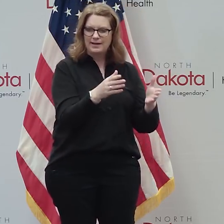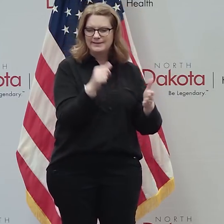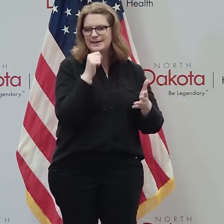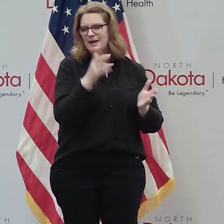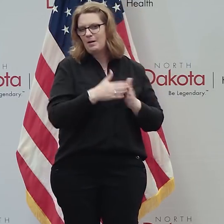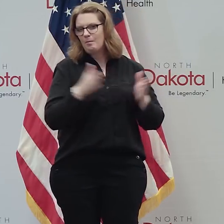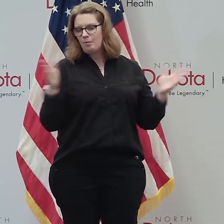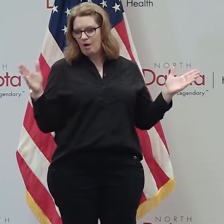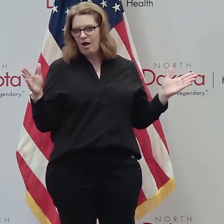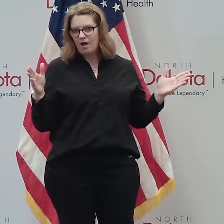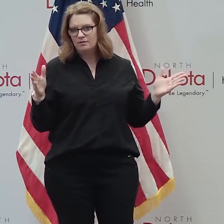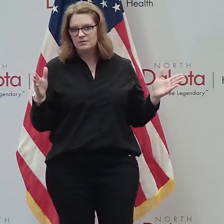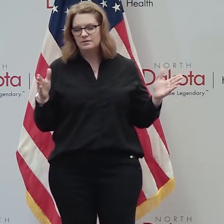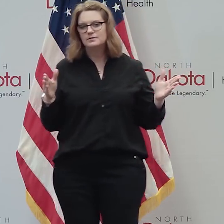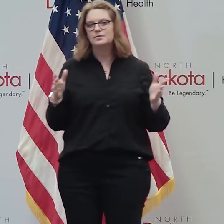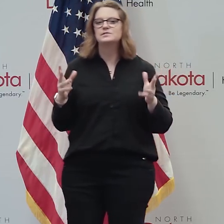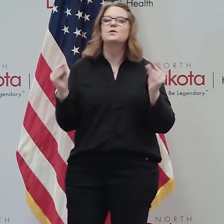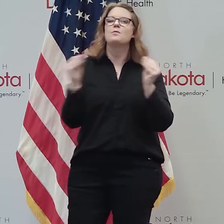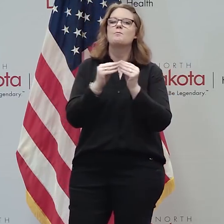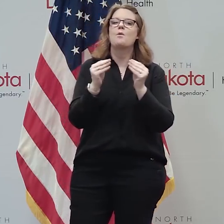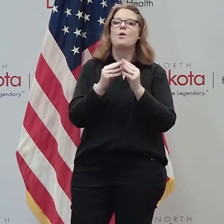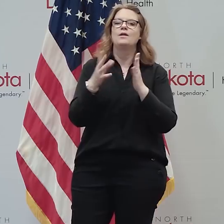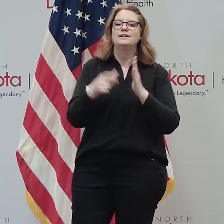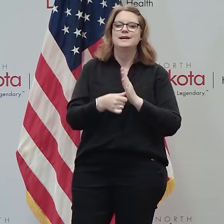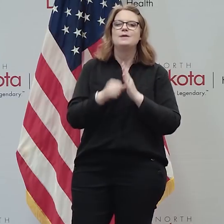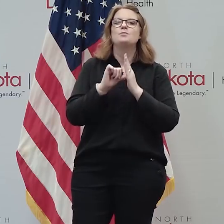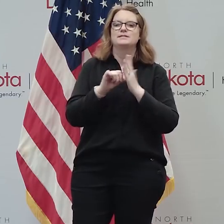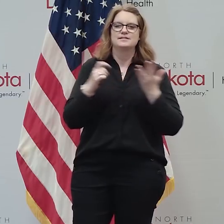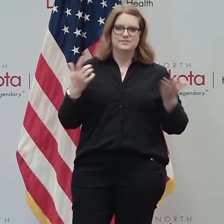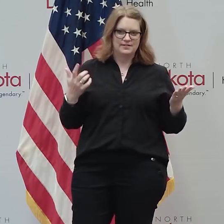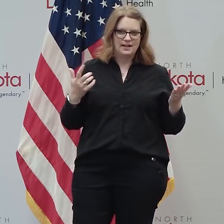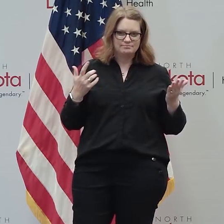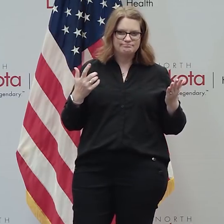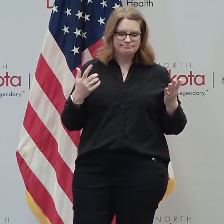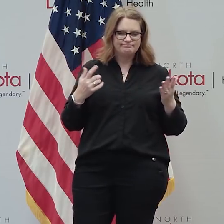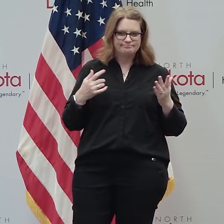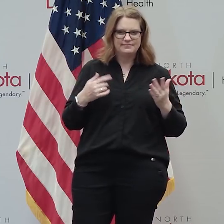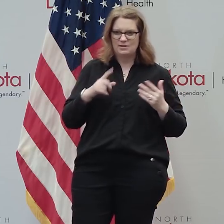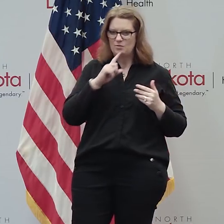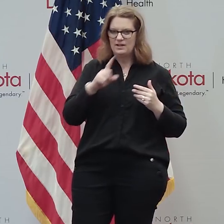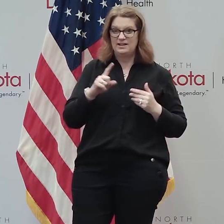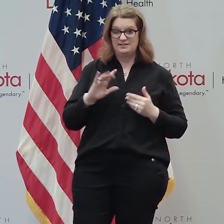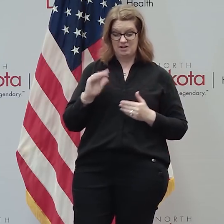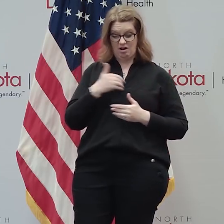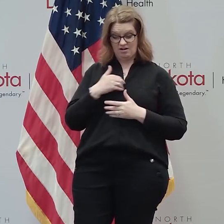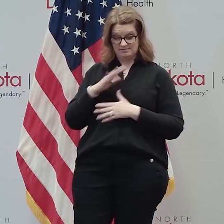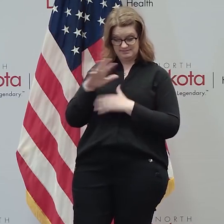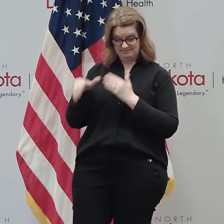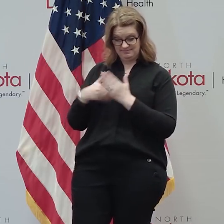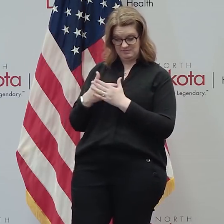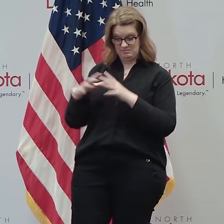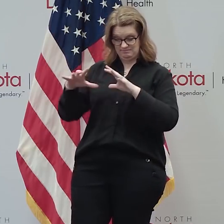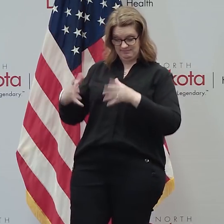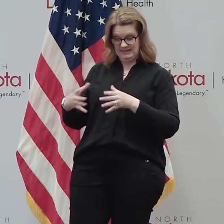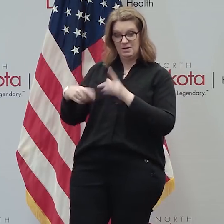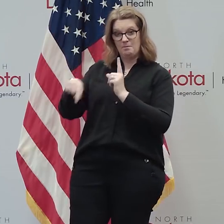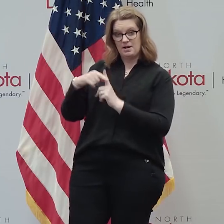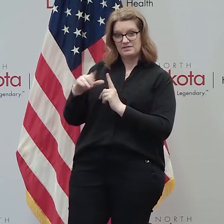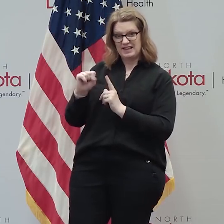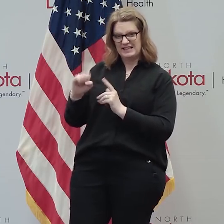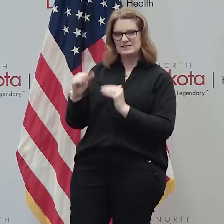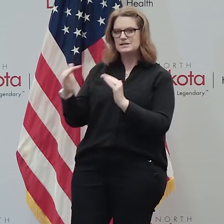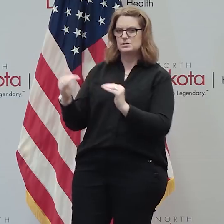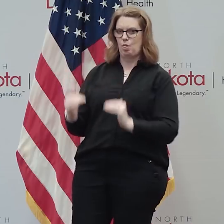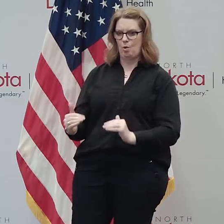but in a targeted way. So again, even more impressive that our positive rate remains so low. When we take a look at the net case breakdown